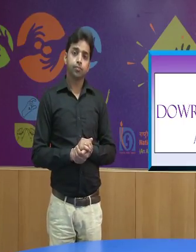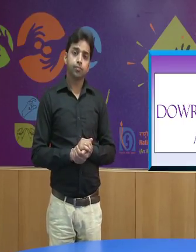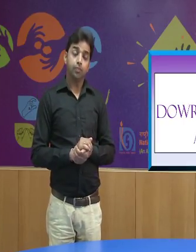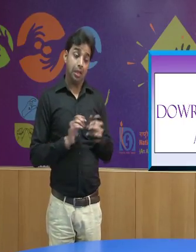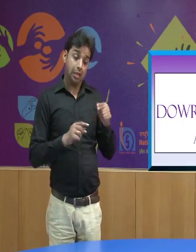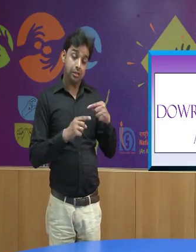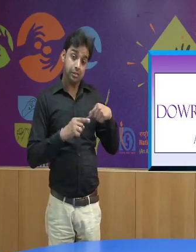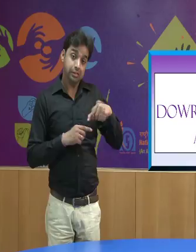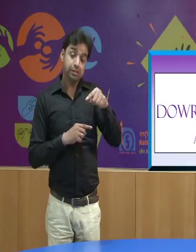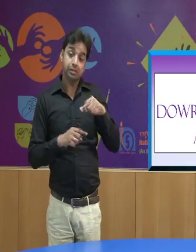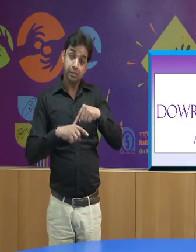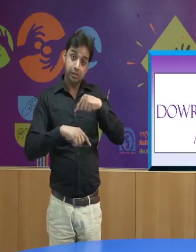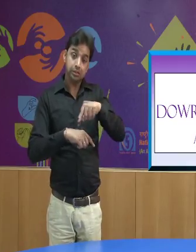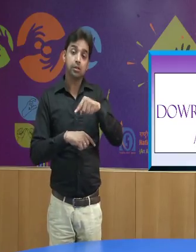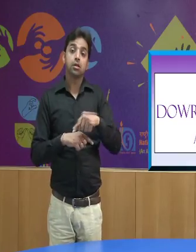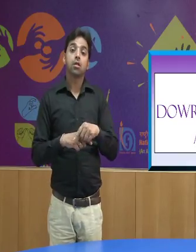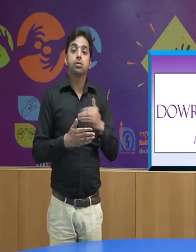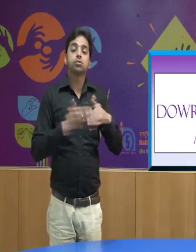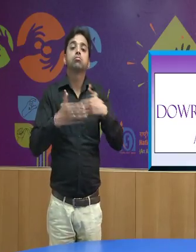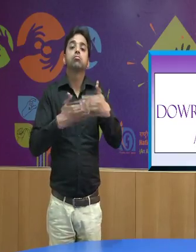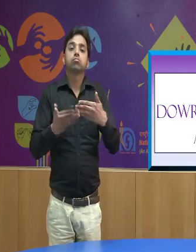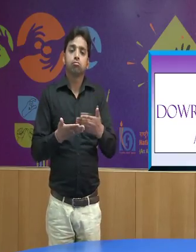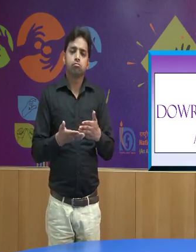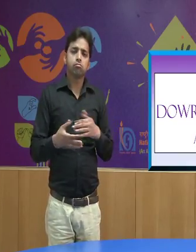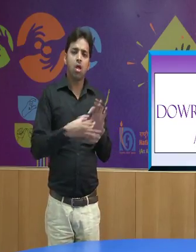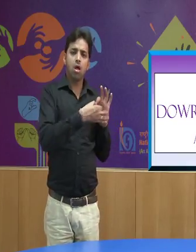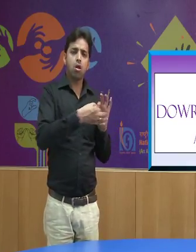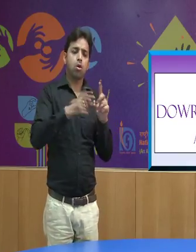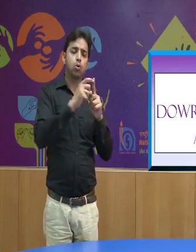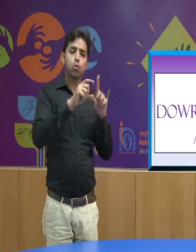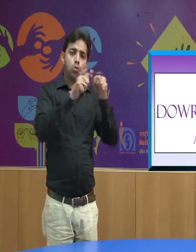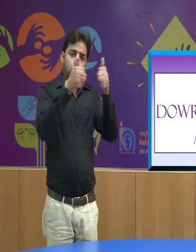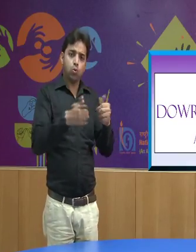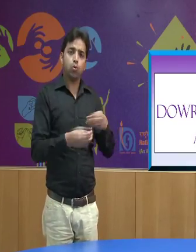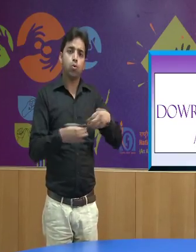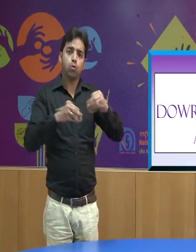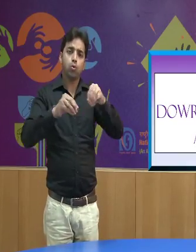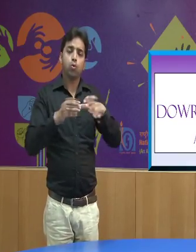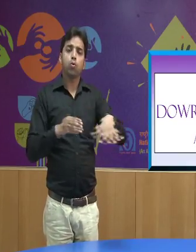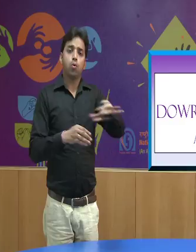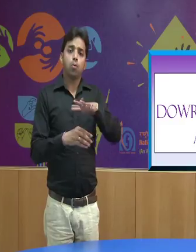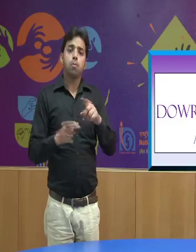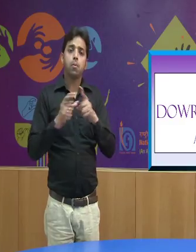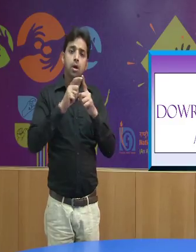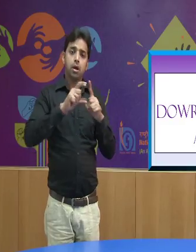Since then, the practice of giving and taking dowry has been declared